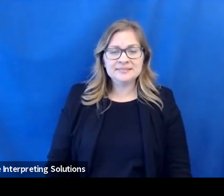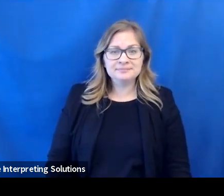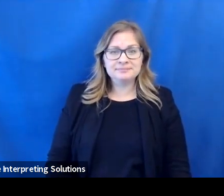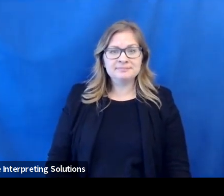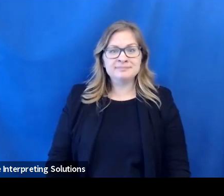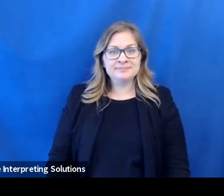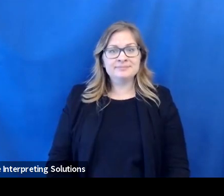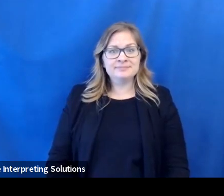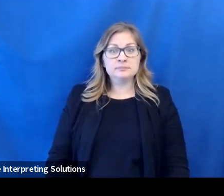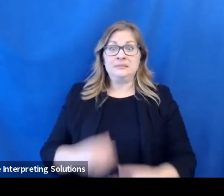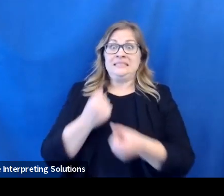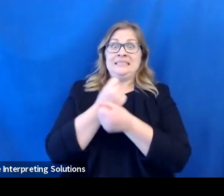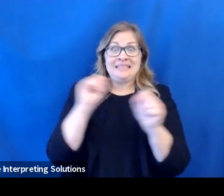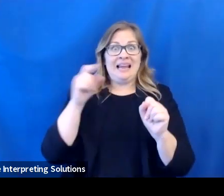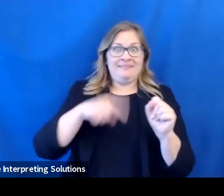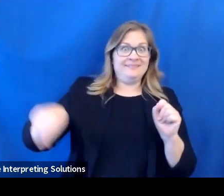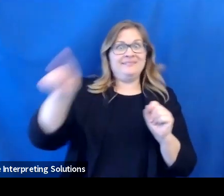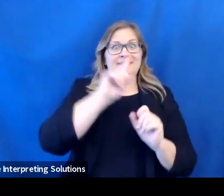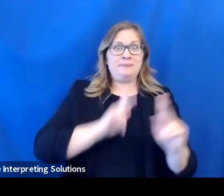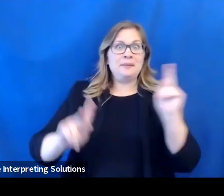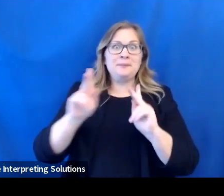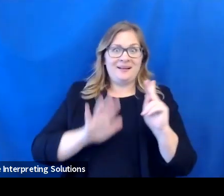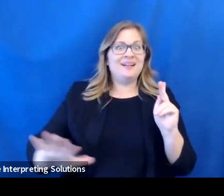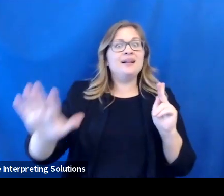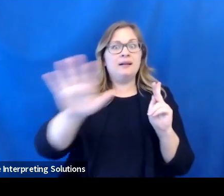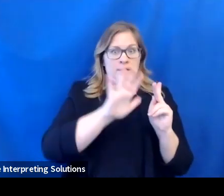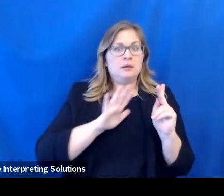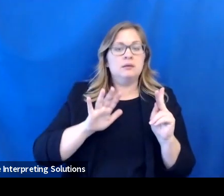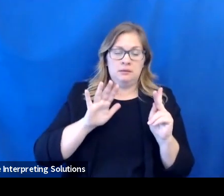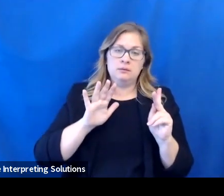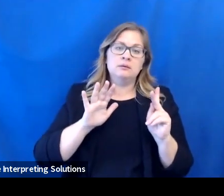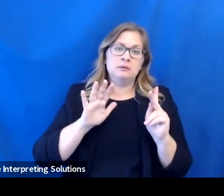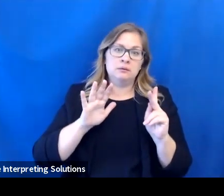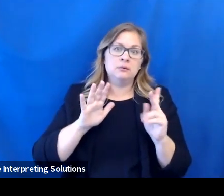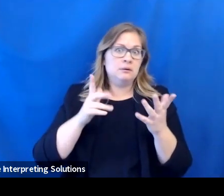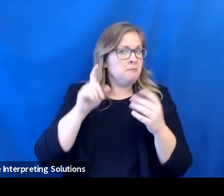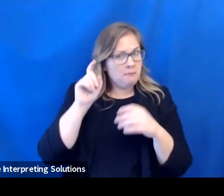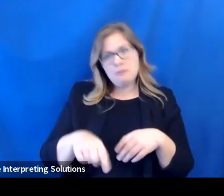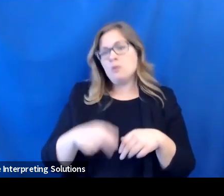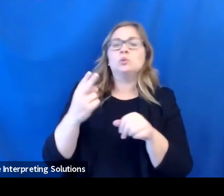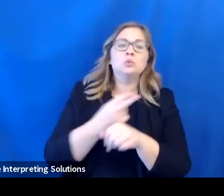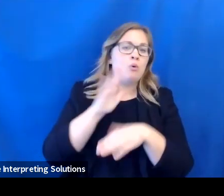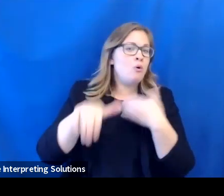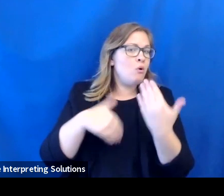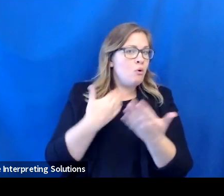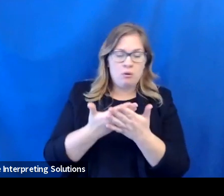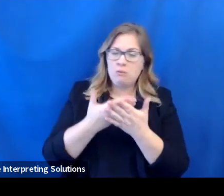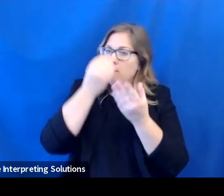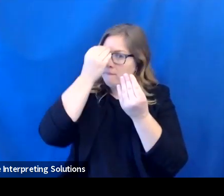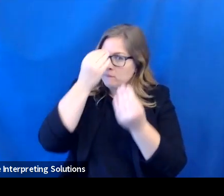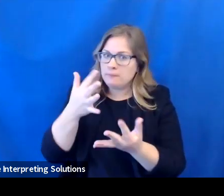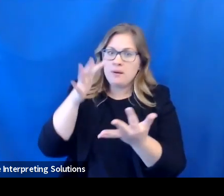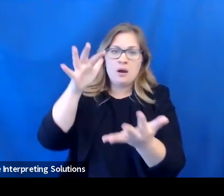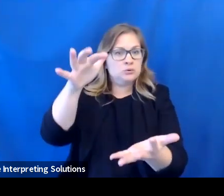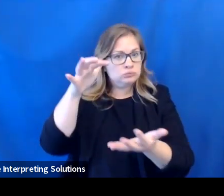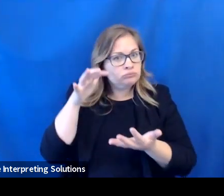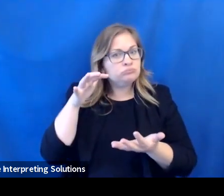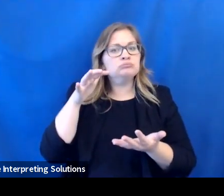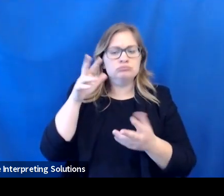place, but using all of those points of data to have us ask the right questions. And I think our strategy is